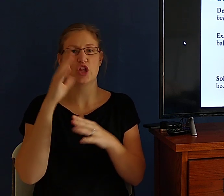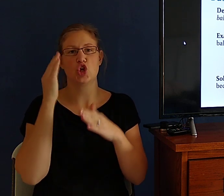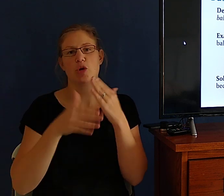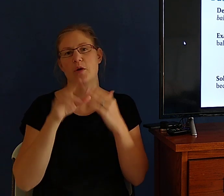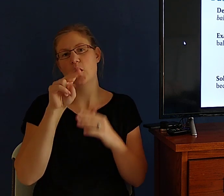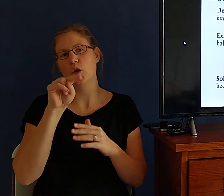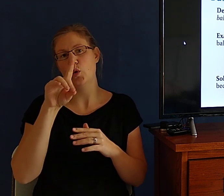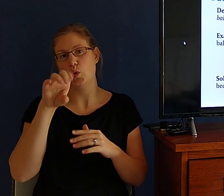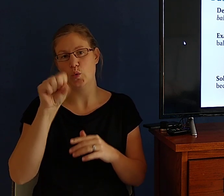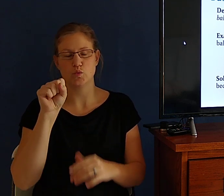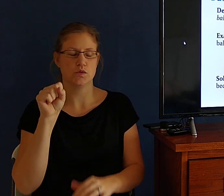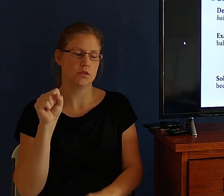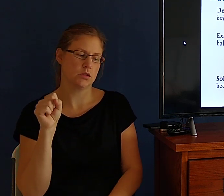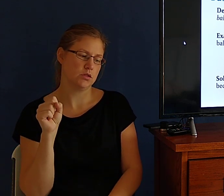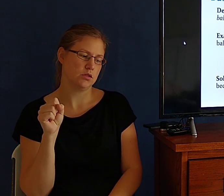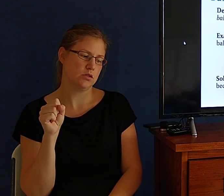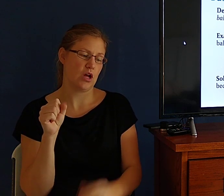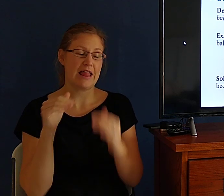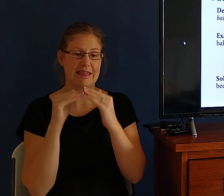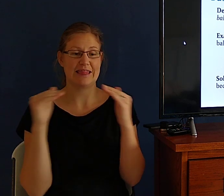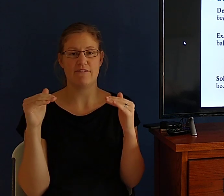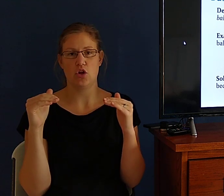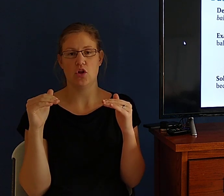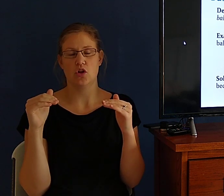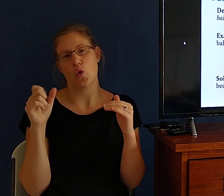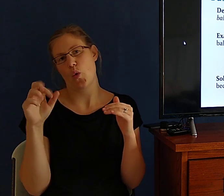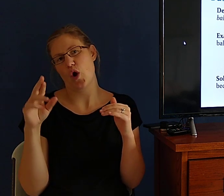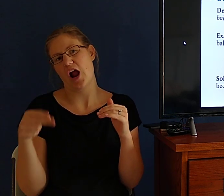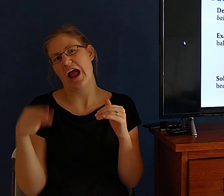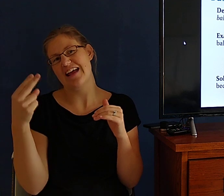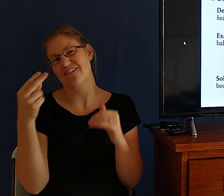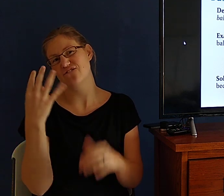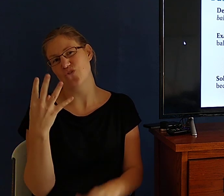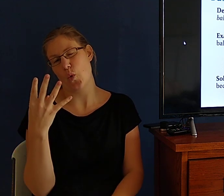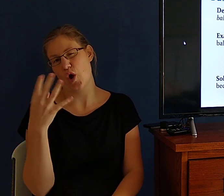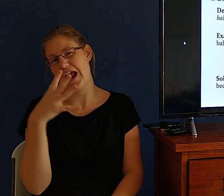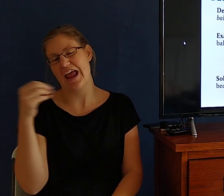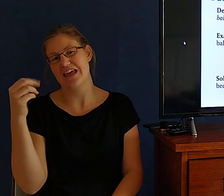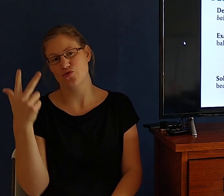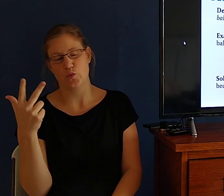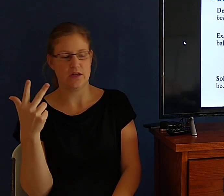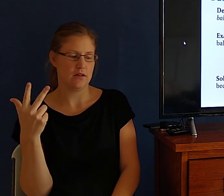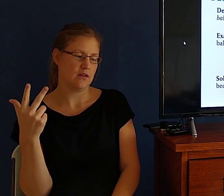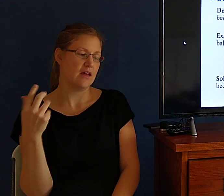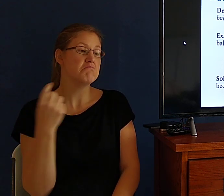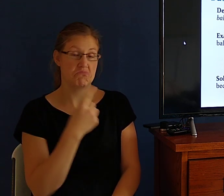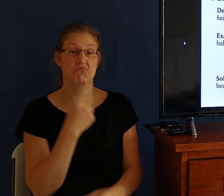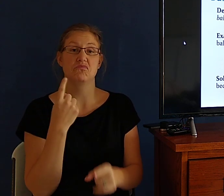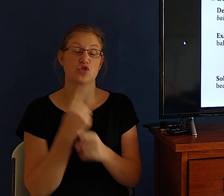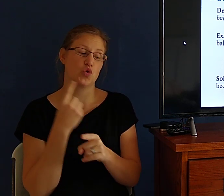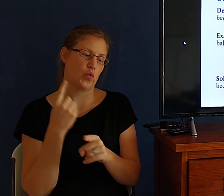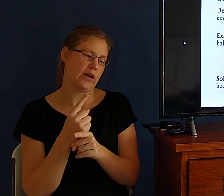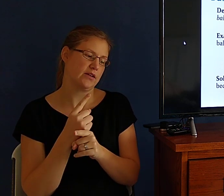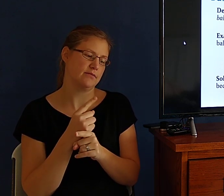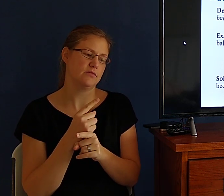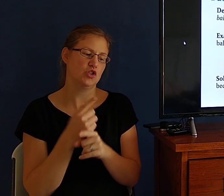nodes are at level or at height 4 and 3, and this is correct. How about the second one? We